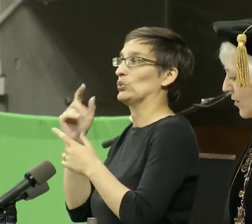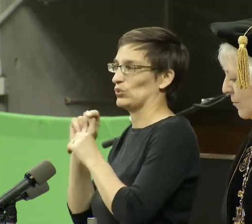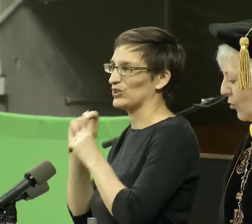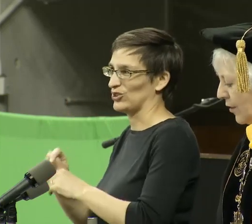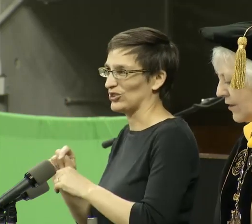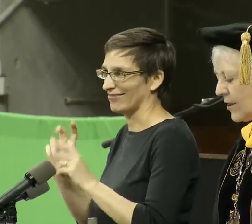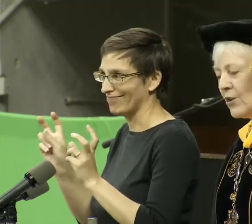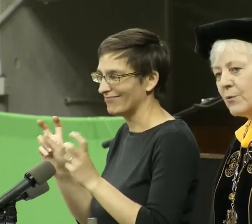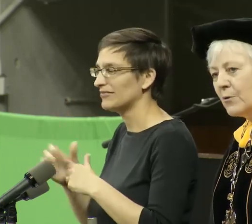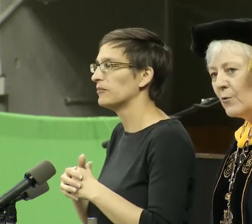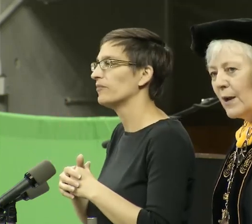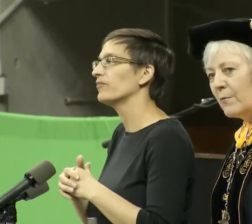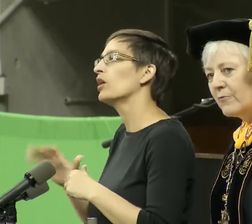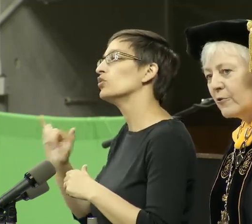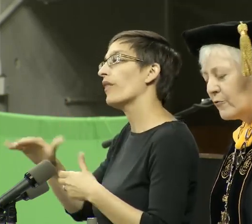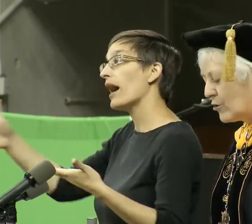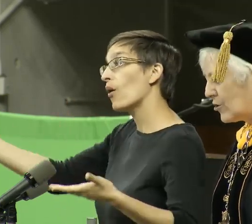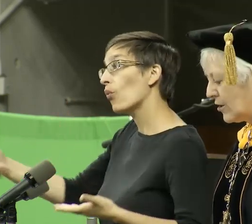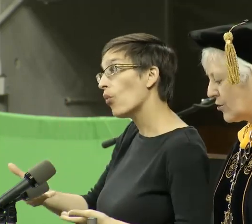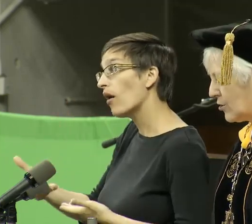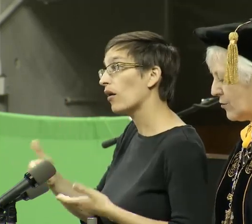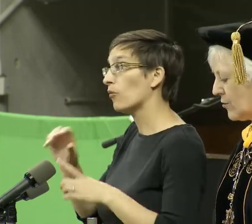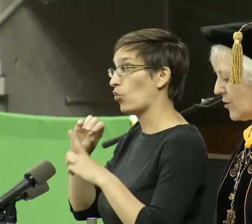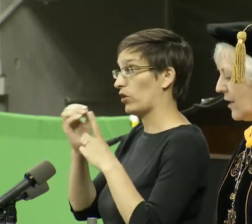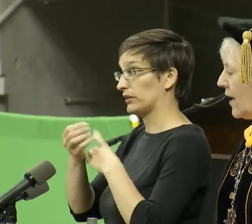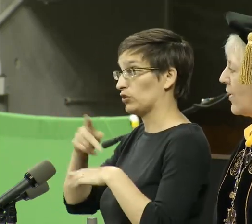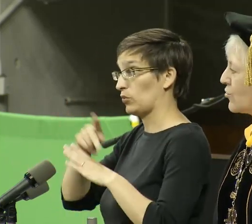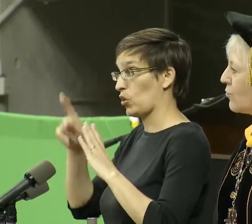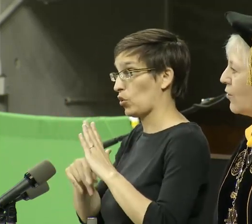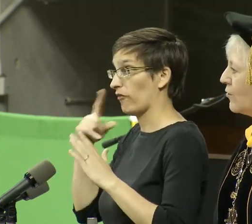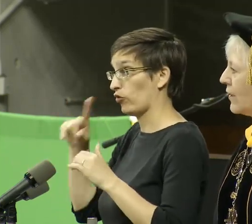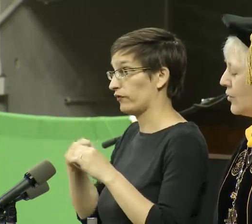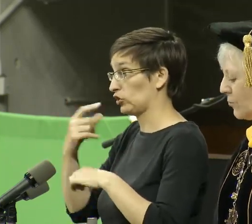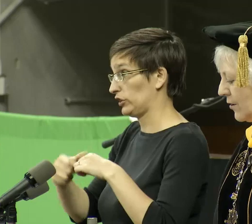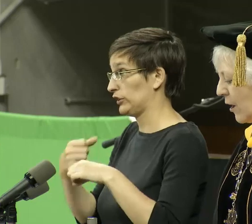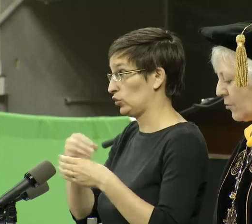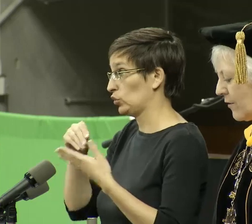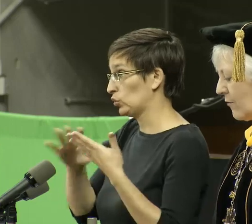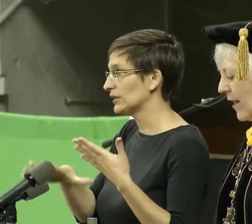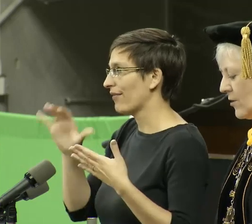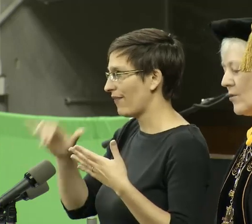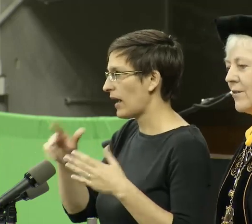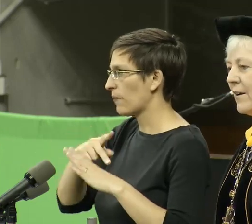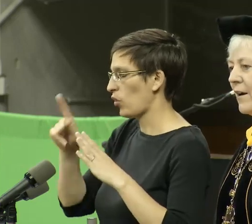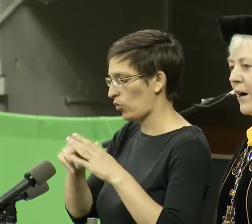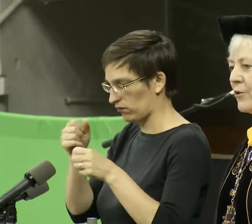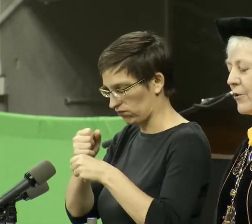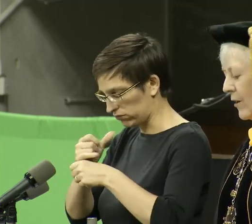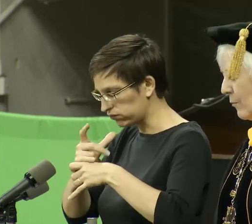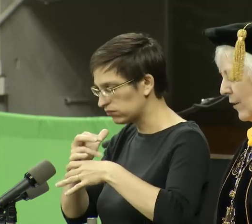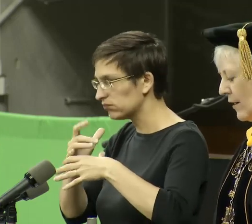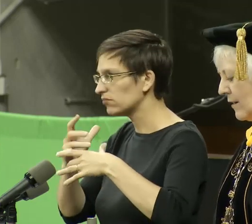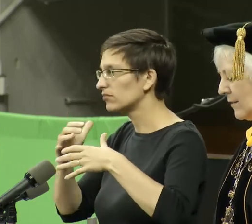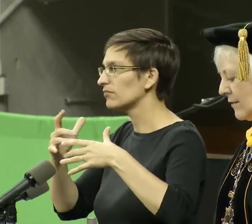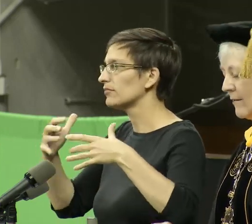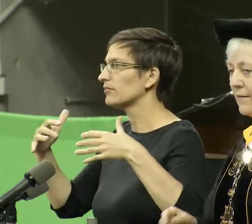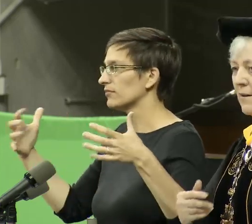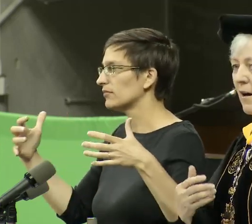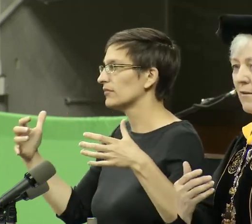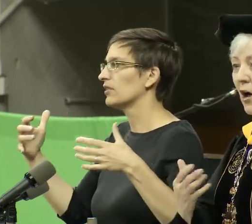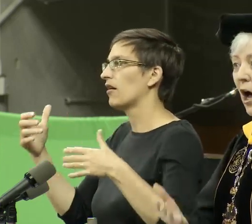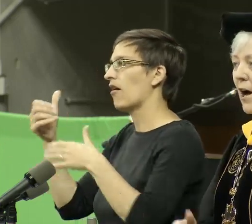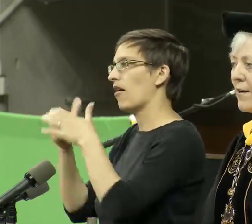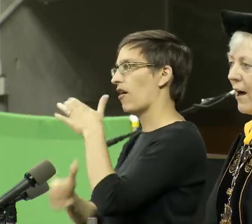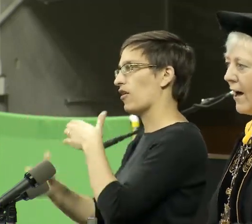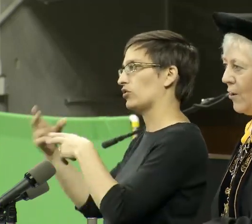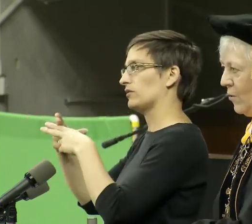that welcome and orientation program for first-year students has grown into a number of events under the umbrella